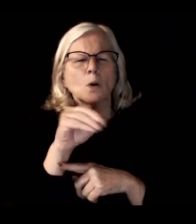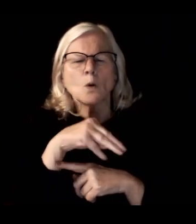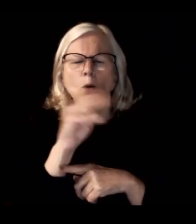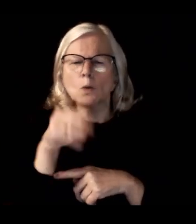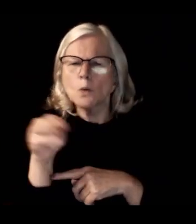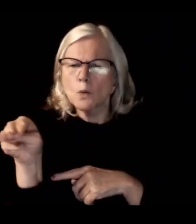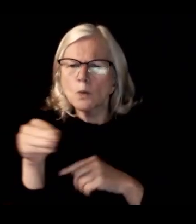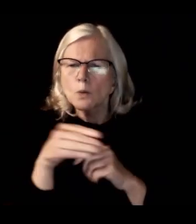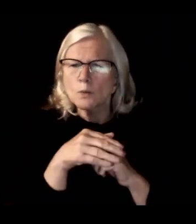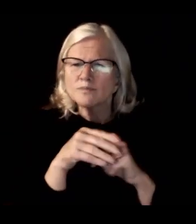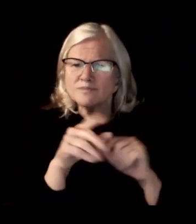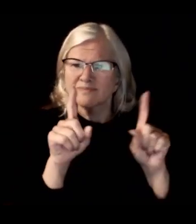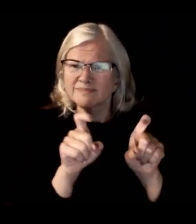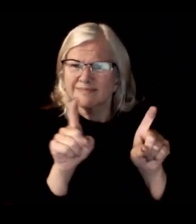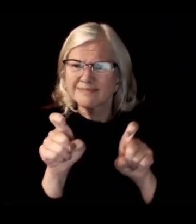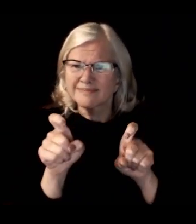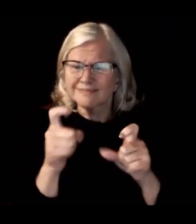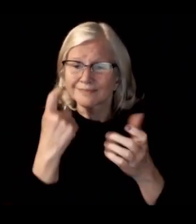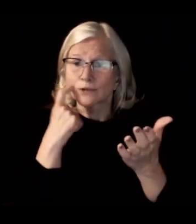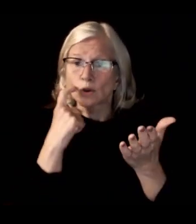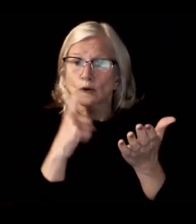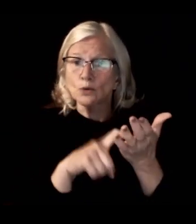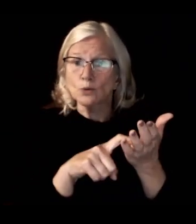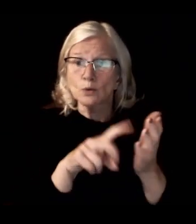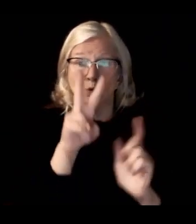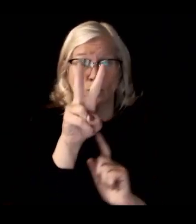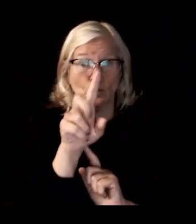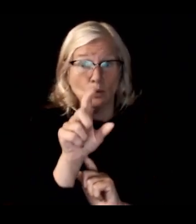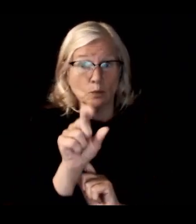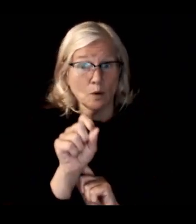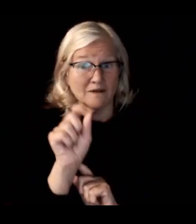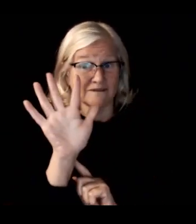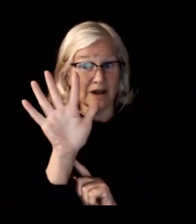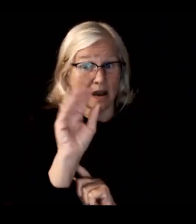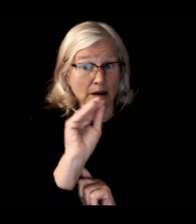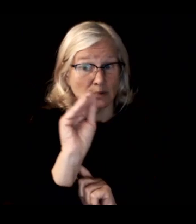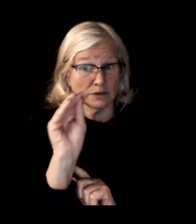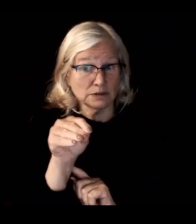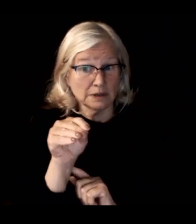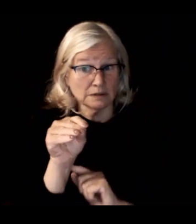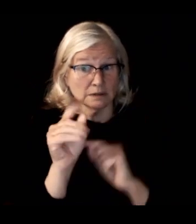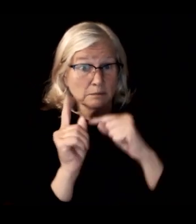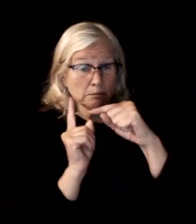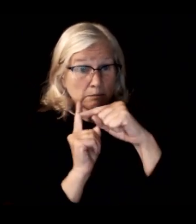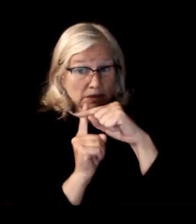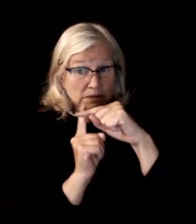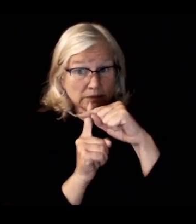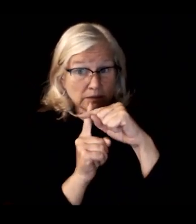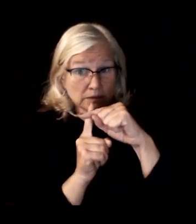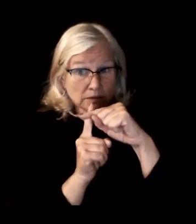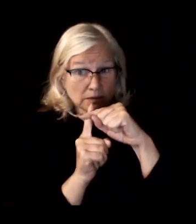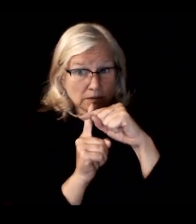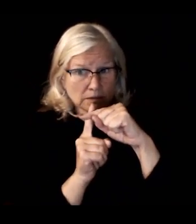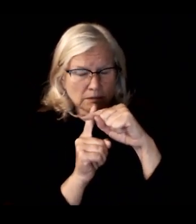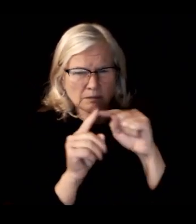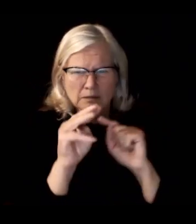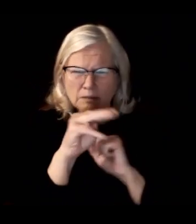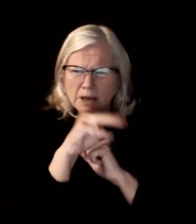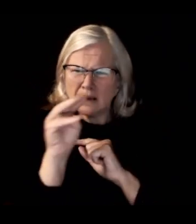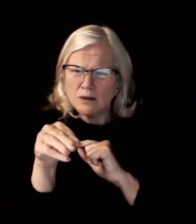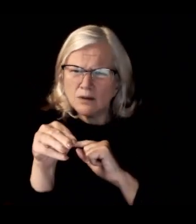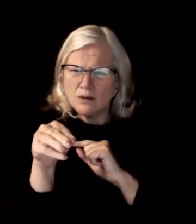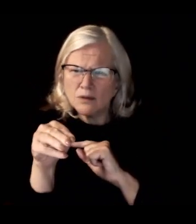a 2.5% positivity rate, how do those rates or results compare to other mass testing events across the state?